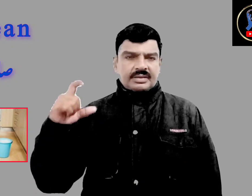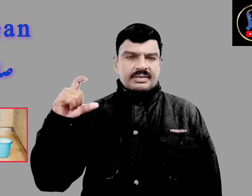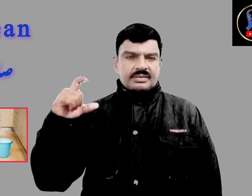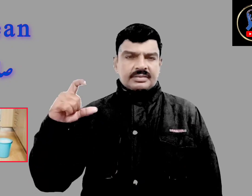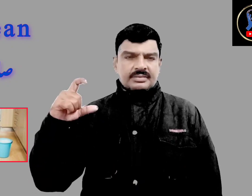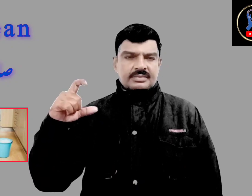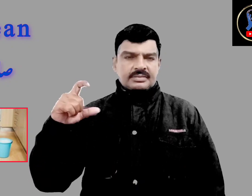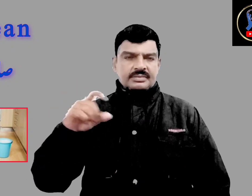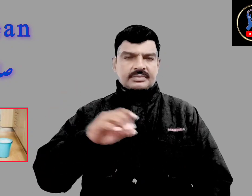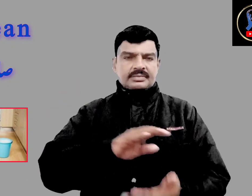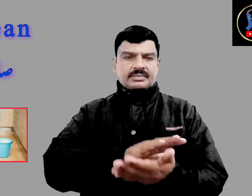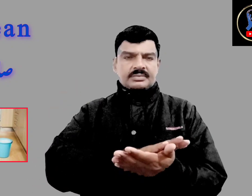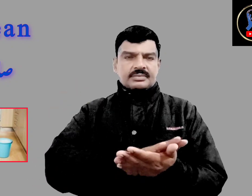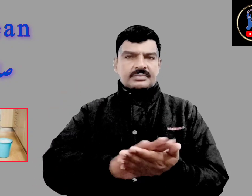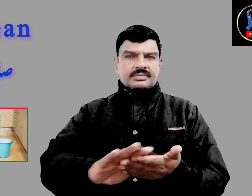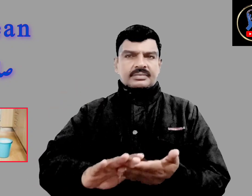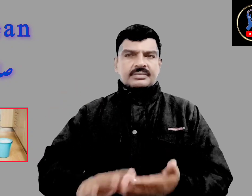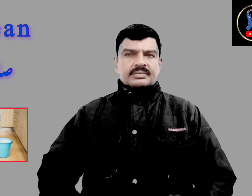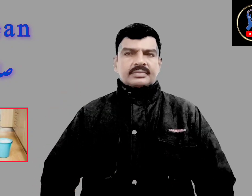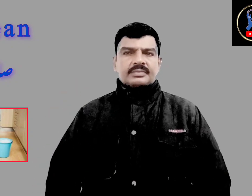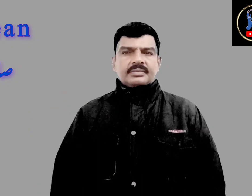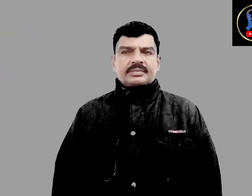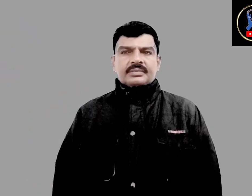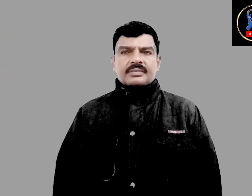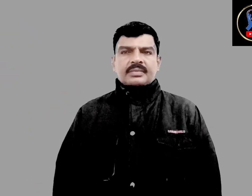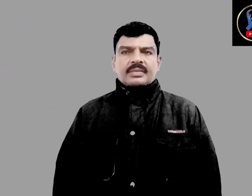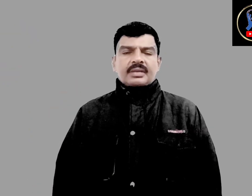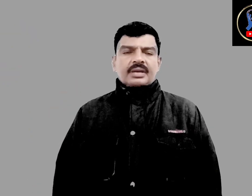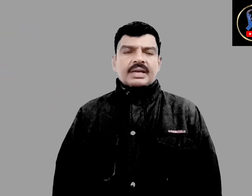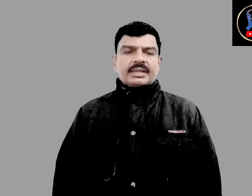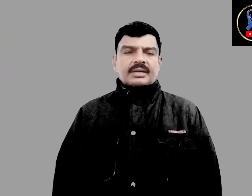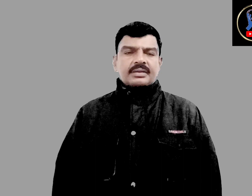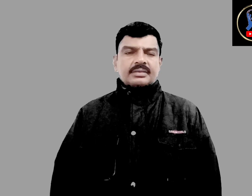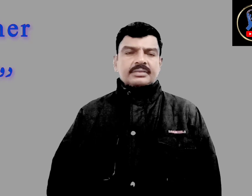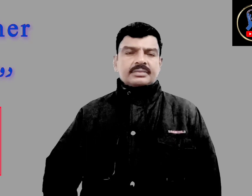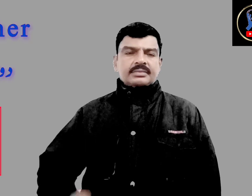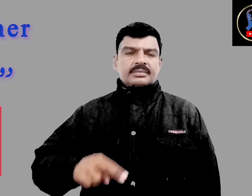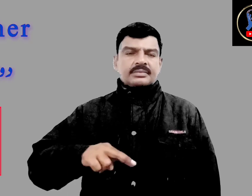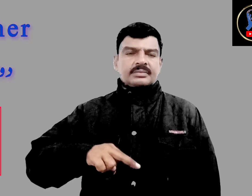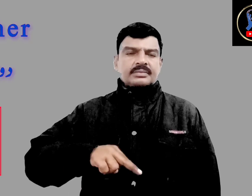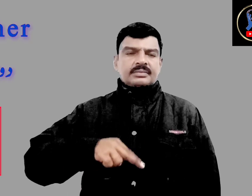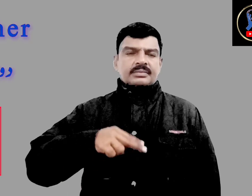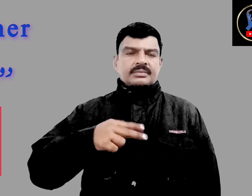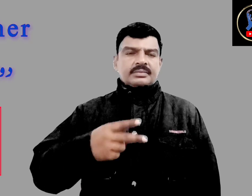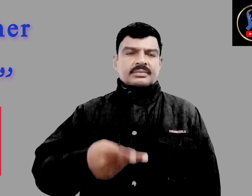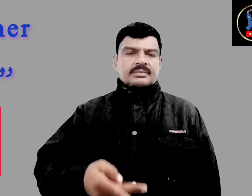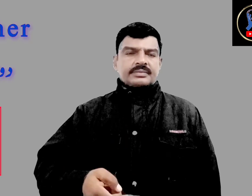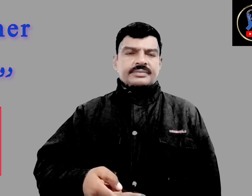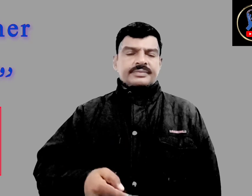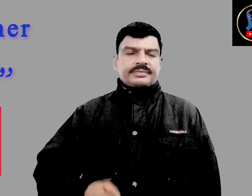clean, other,